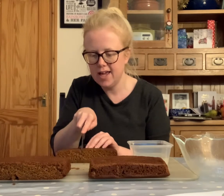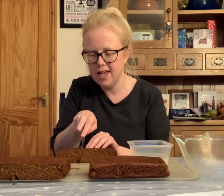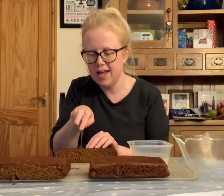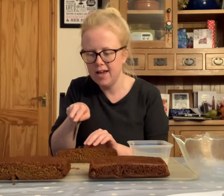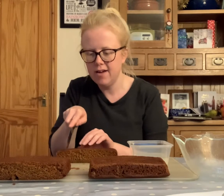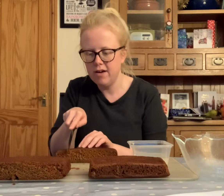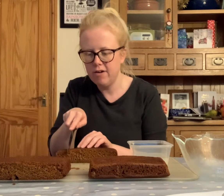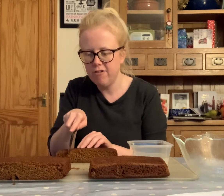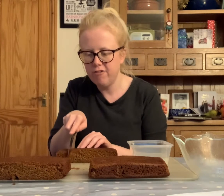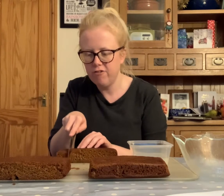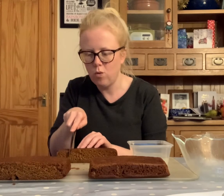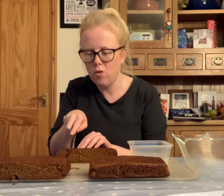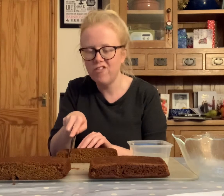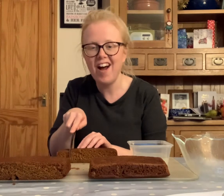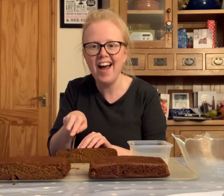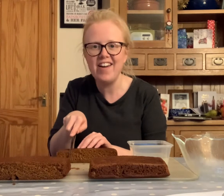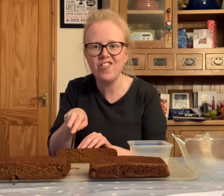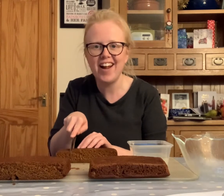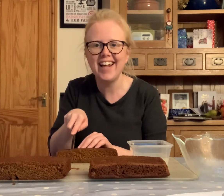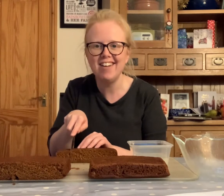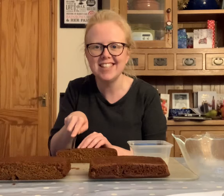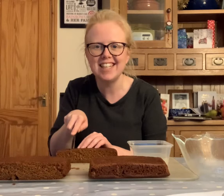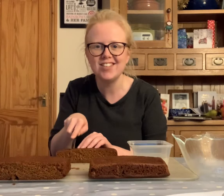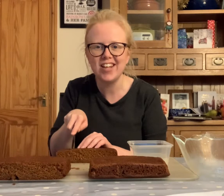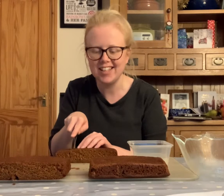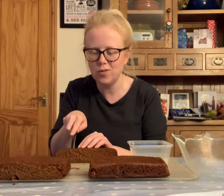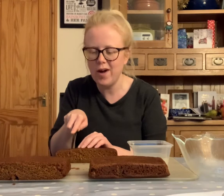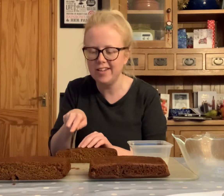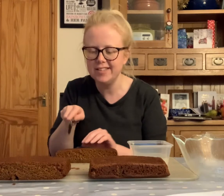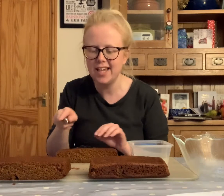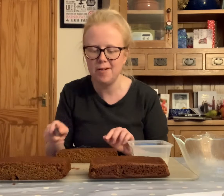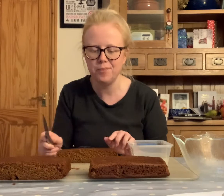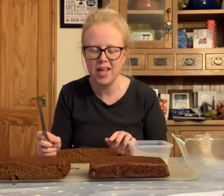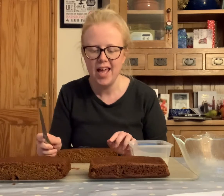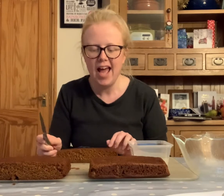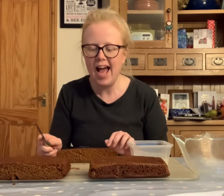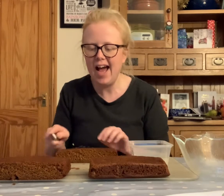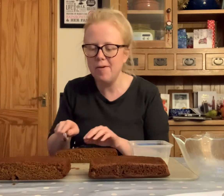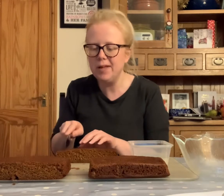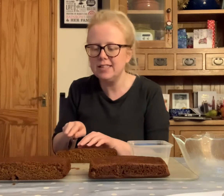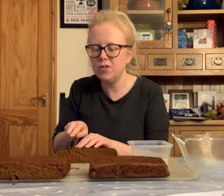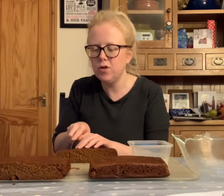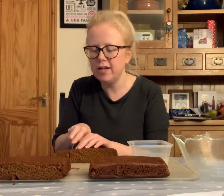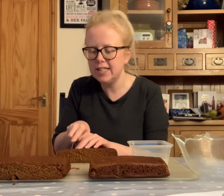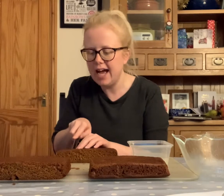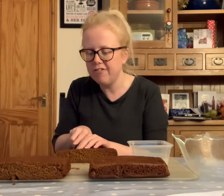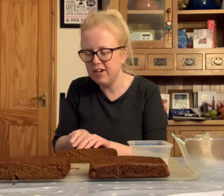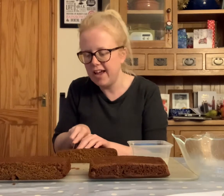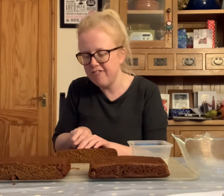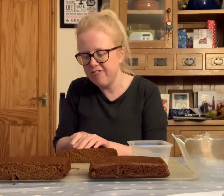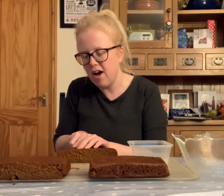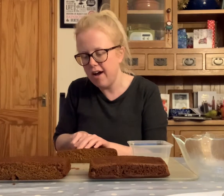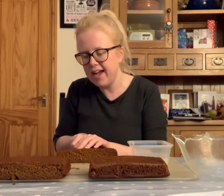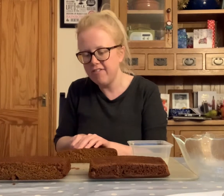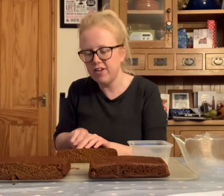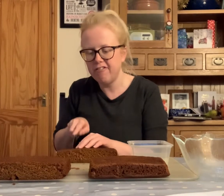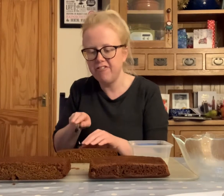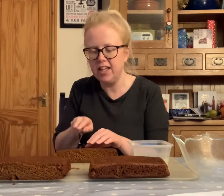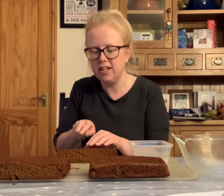3, 4, 5. Great counting, little cooks, well done. So you're going to have like 5